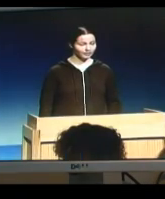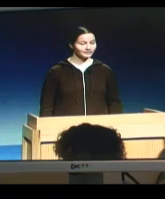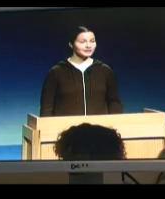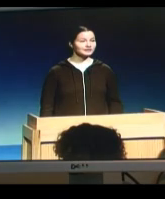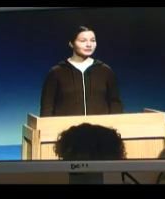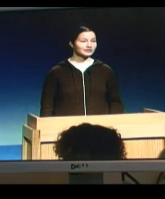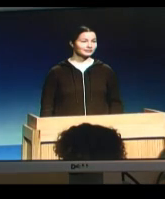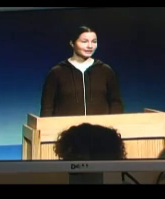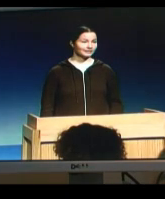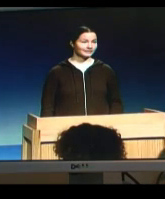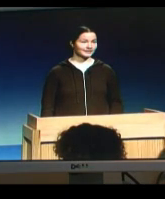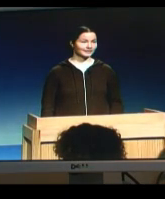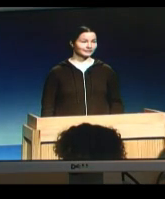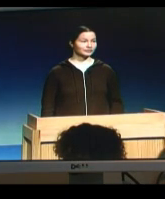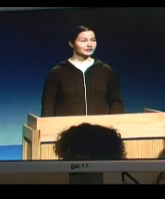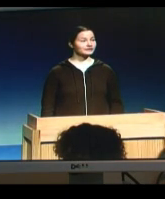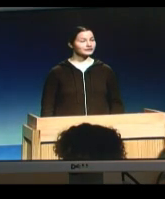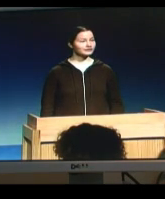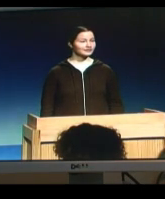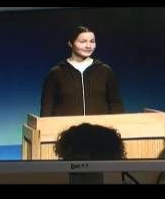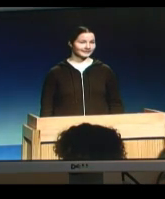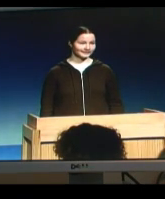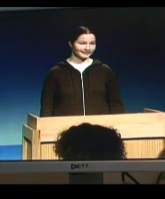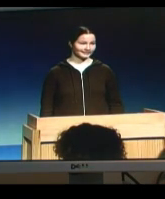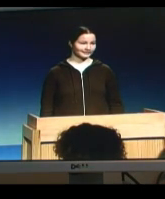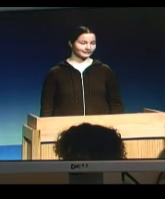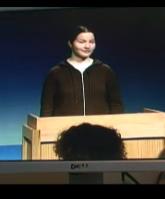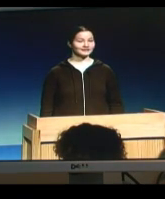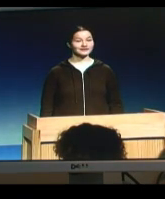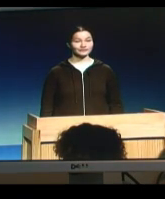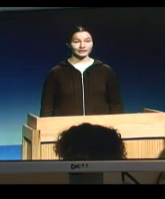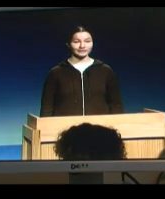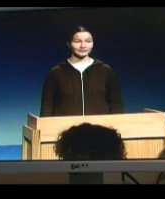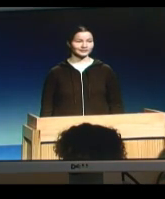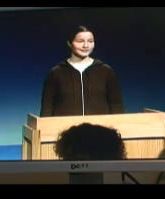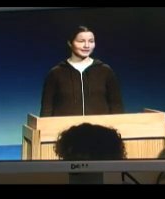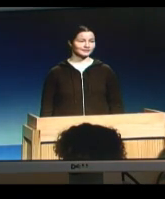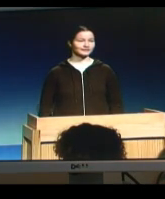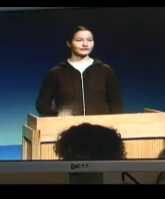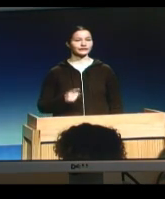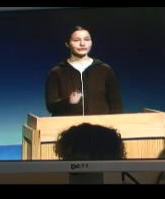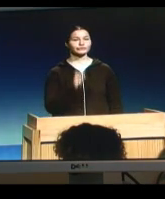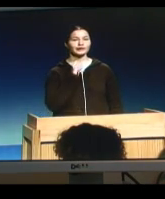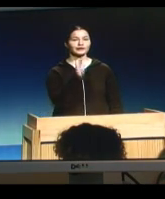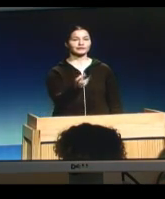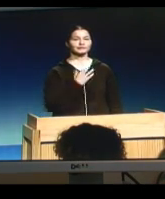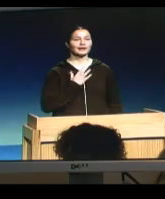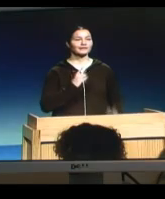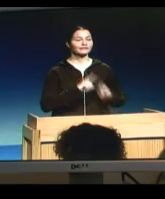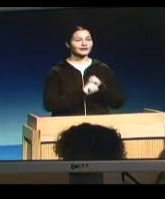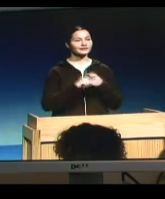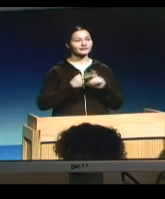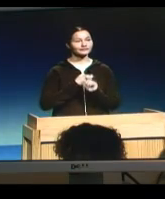Keeping these points in mind about sign language, let's return to the sentence I started with and see if we can learn the signs for you are my friend.